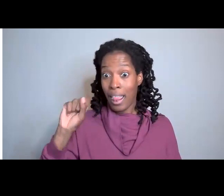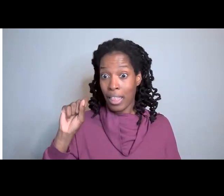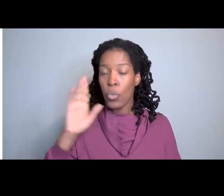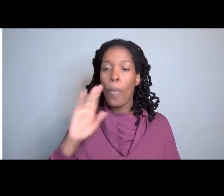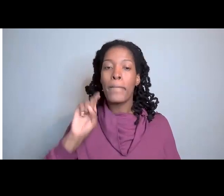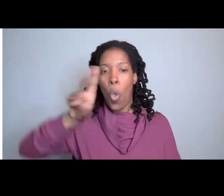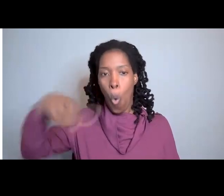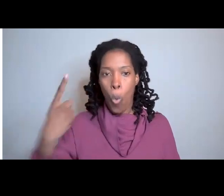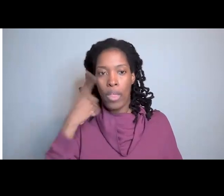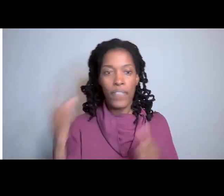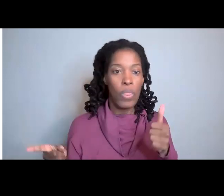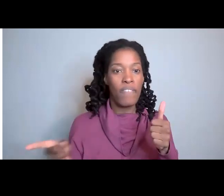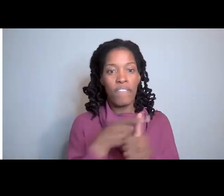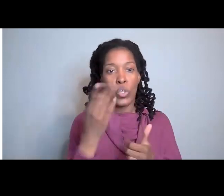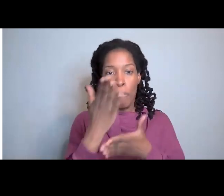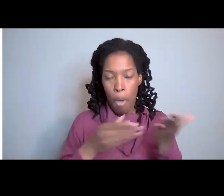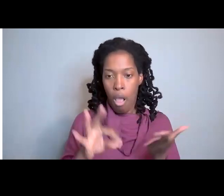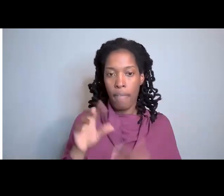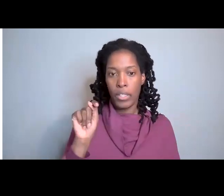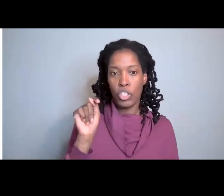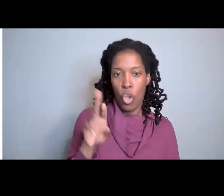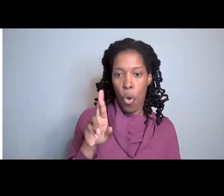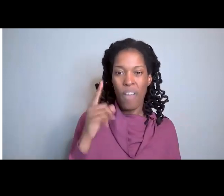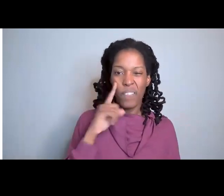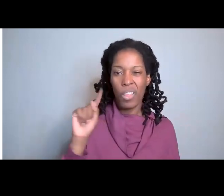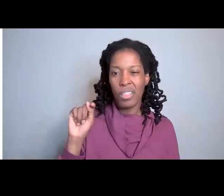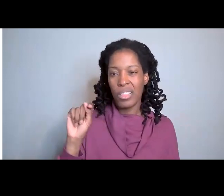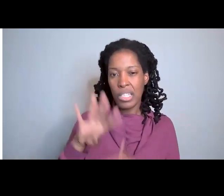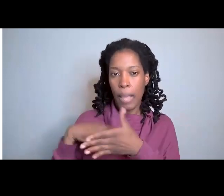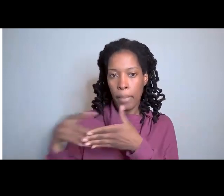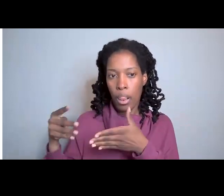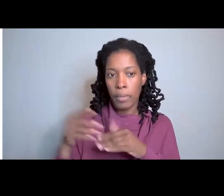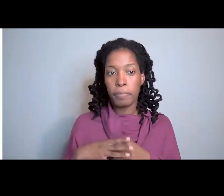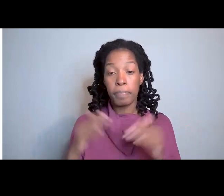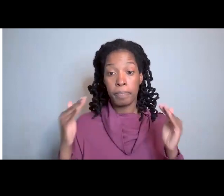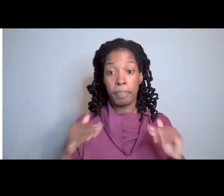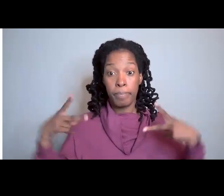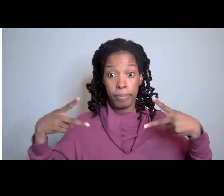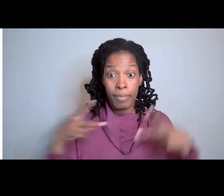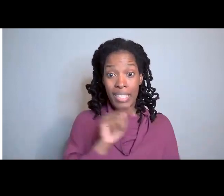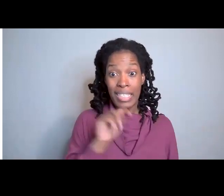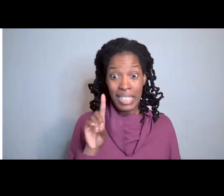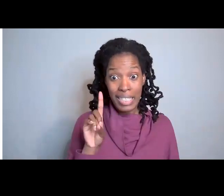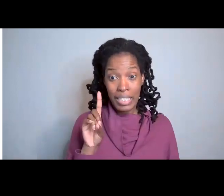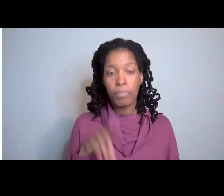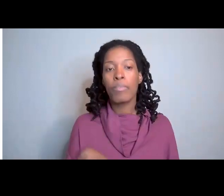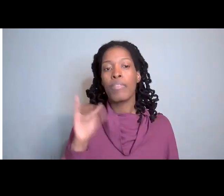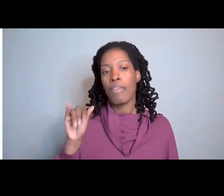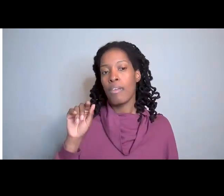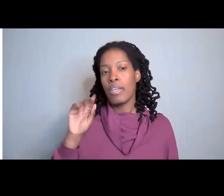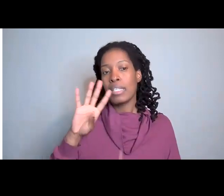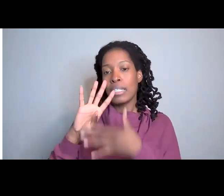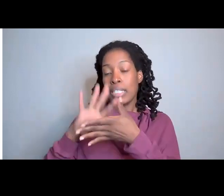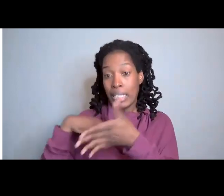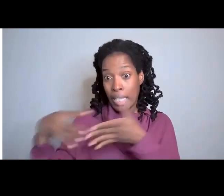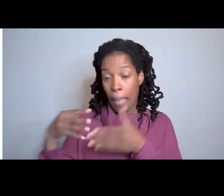row. You have TD, which should be the table data cells. These are